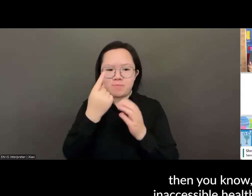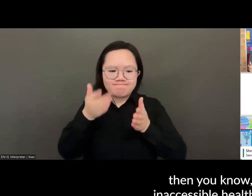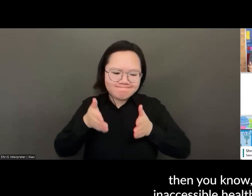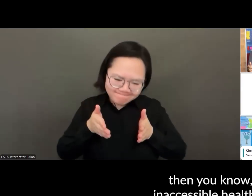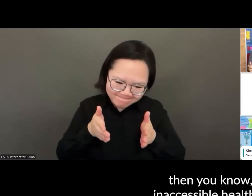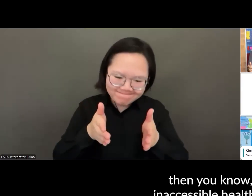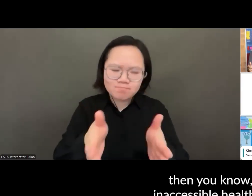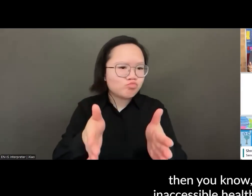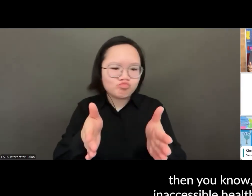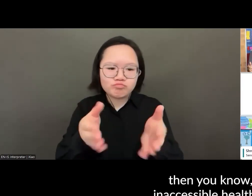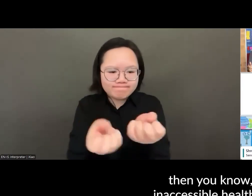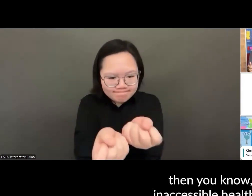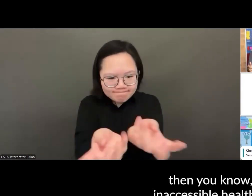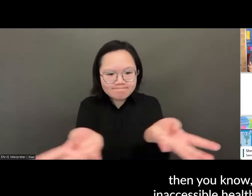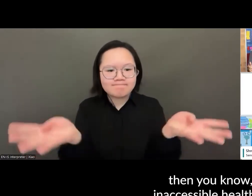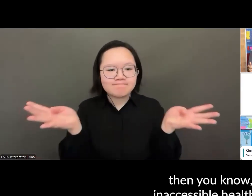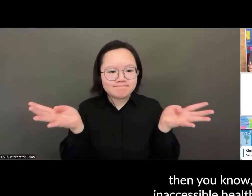Then